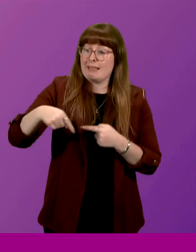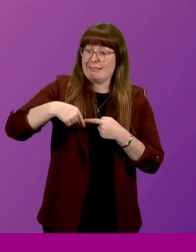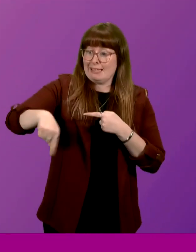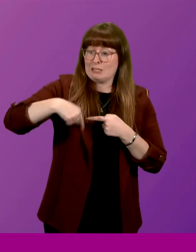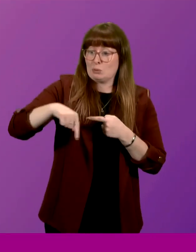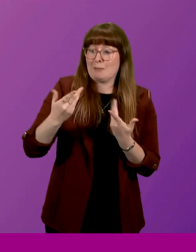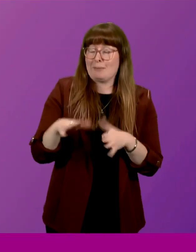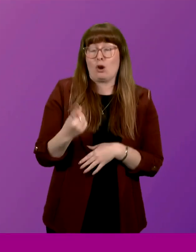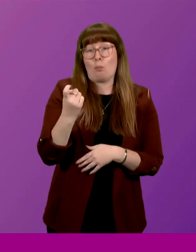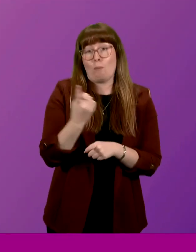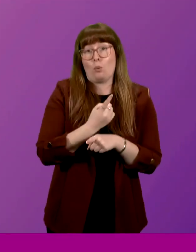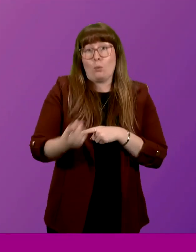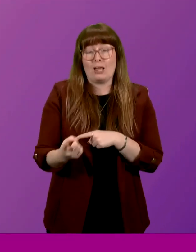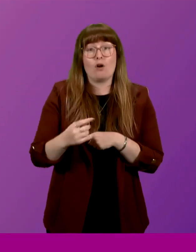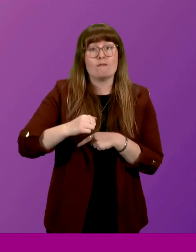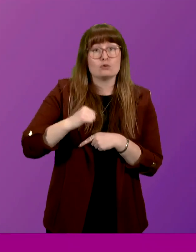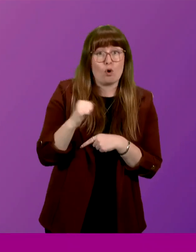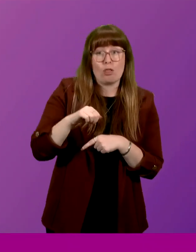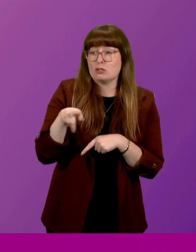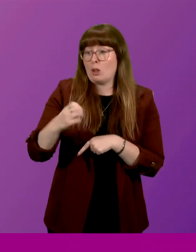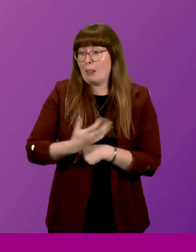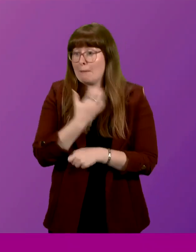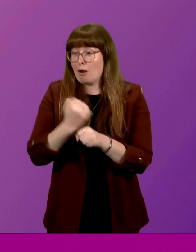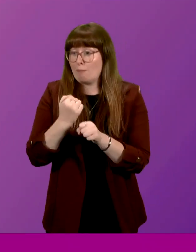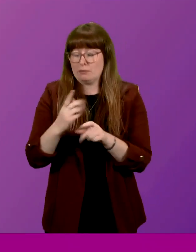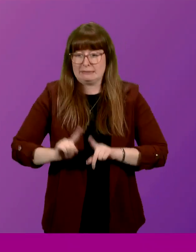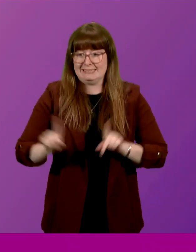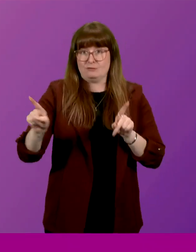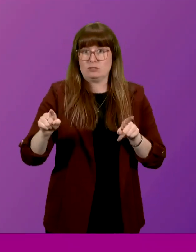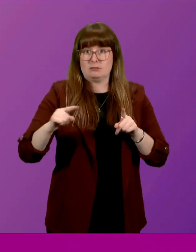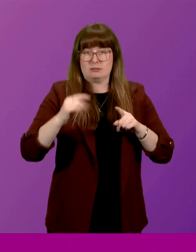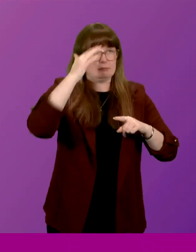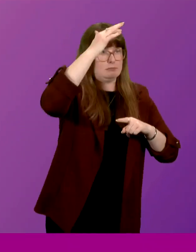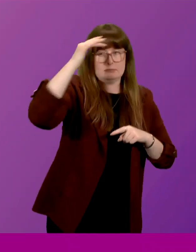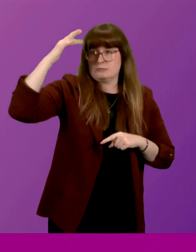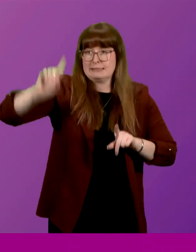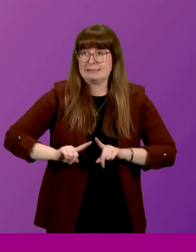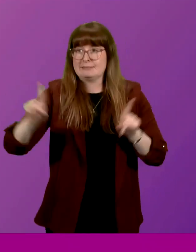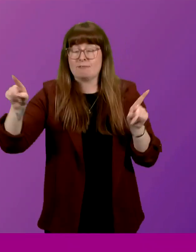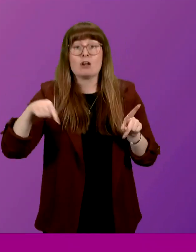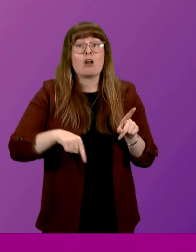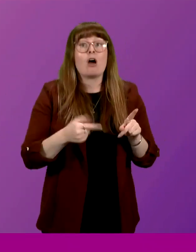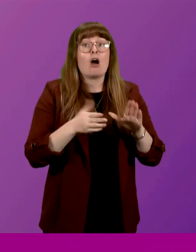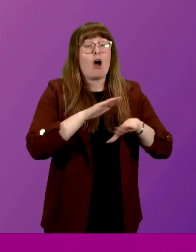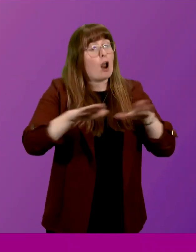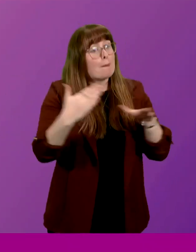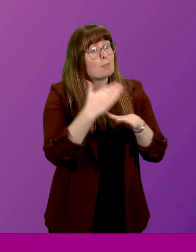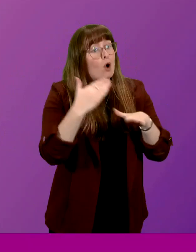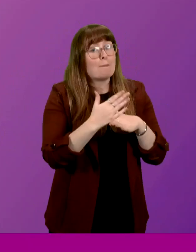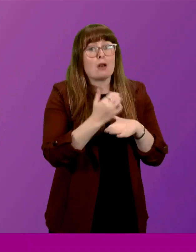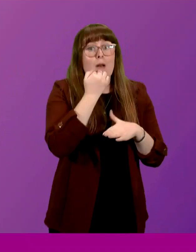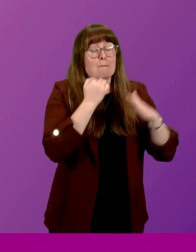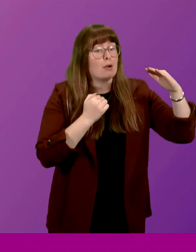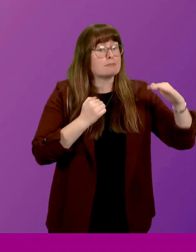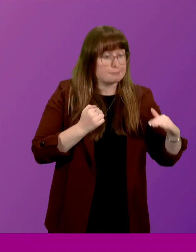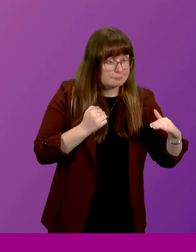another example of SNP Scotland and Labour UK being on different trajectories. While unemployment in Scotland continues to fall, in the rest of Britain it's risen to its highest